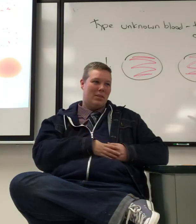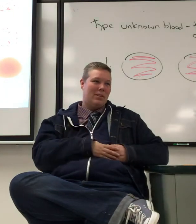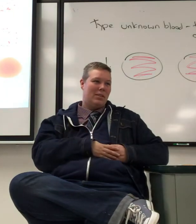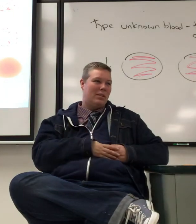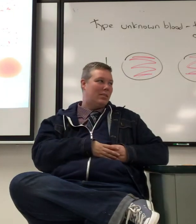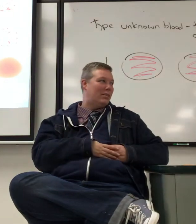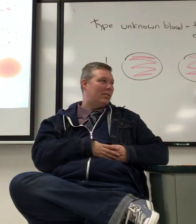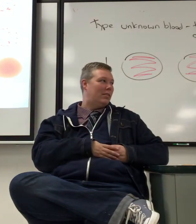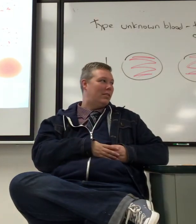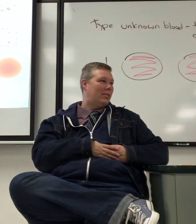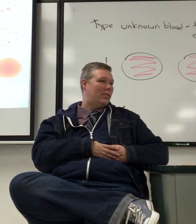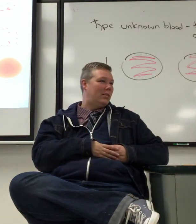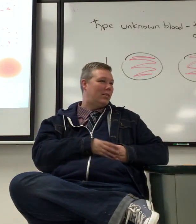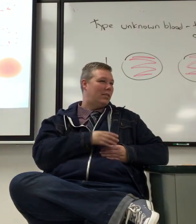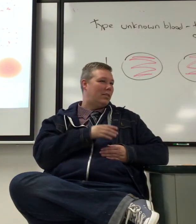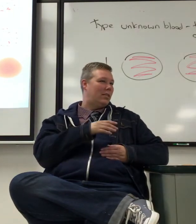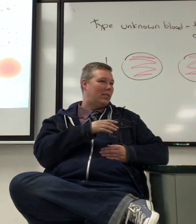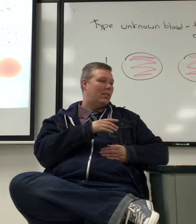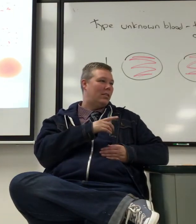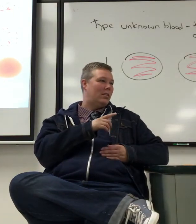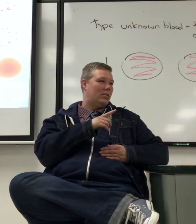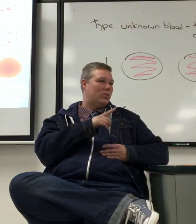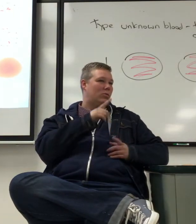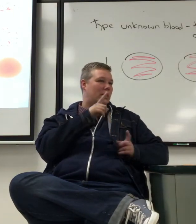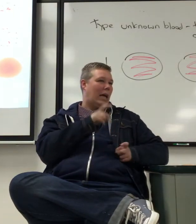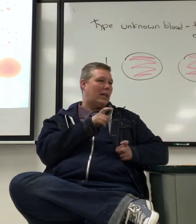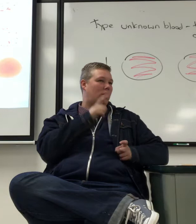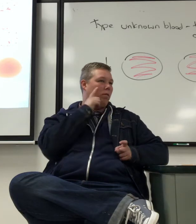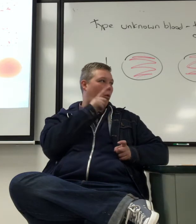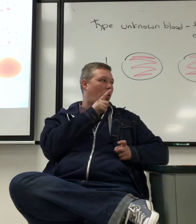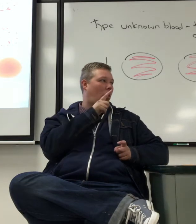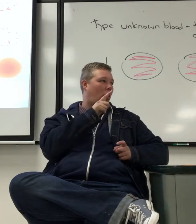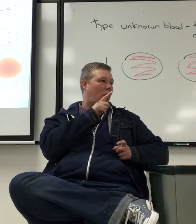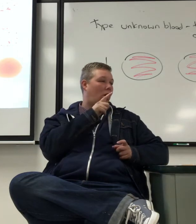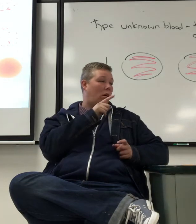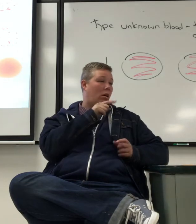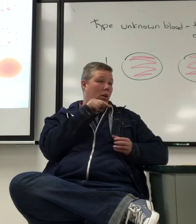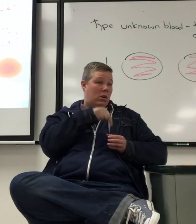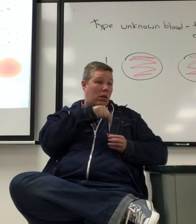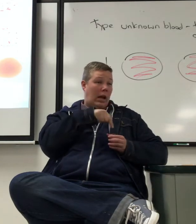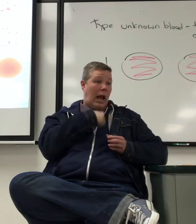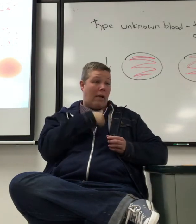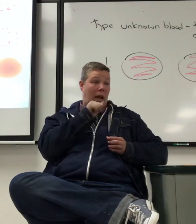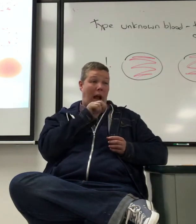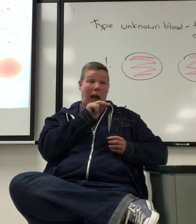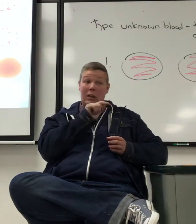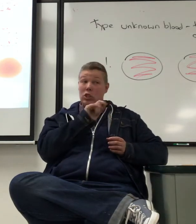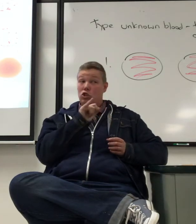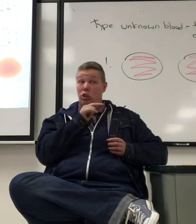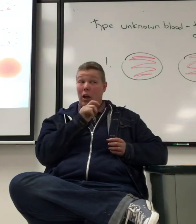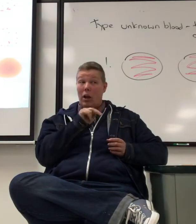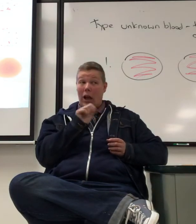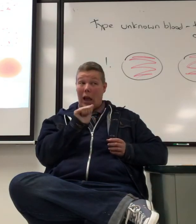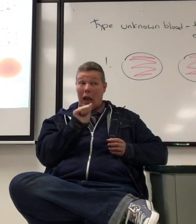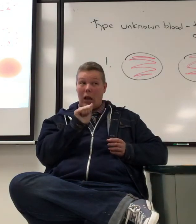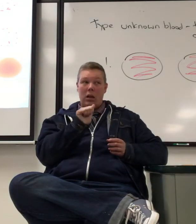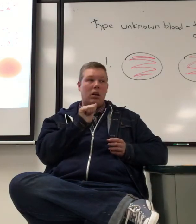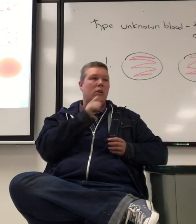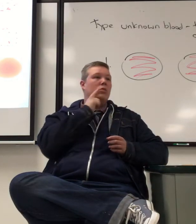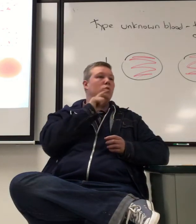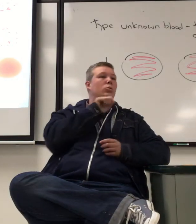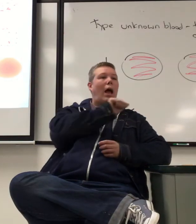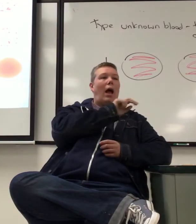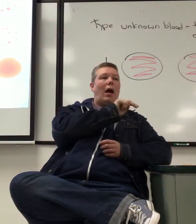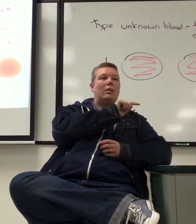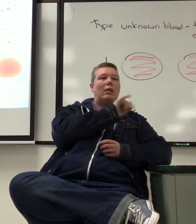Okay, so then to test for example, the presence of antigen A, just add antibody